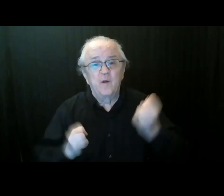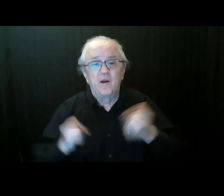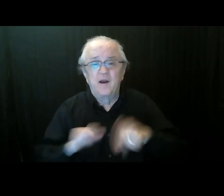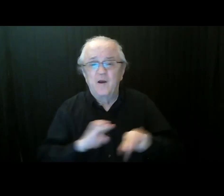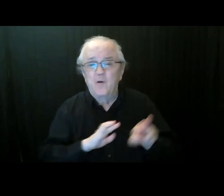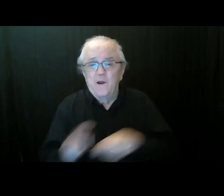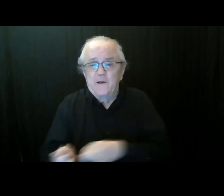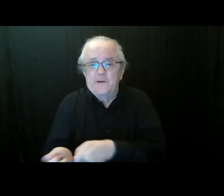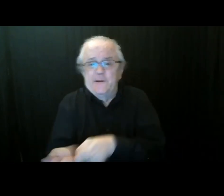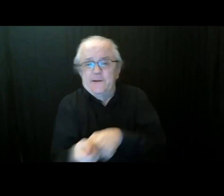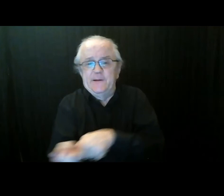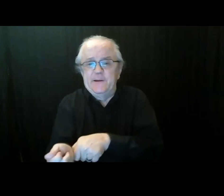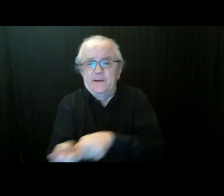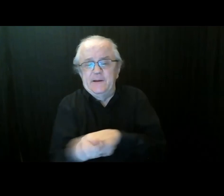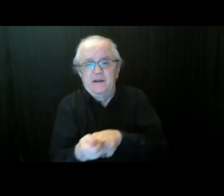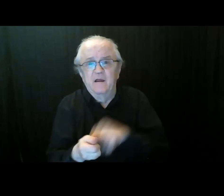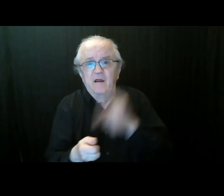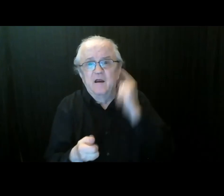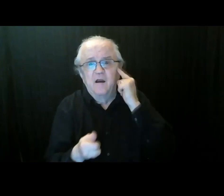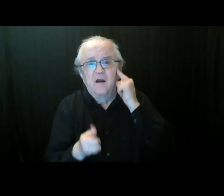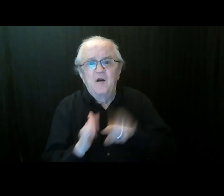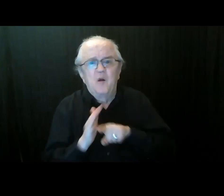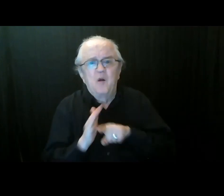out when I heard the worm whacking.